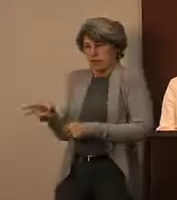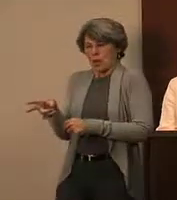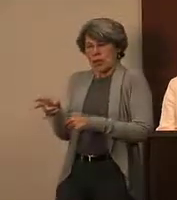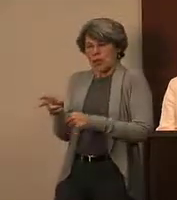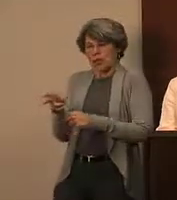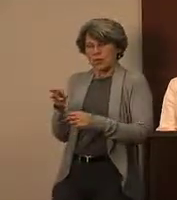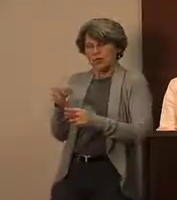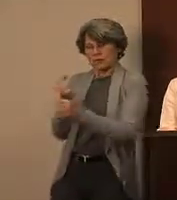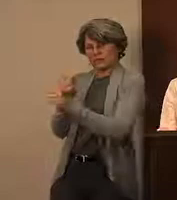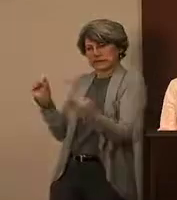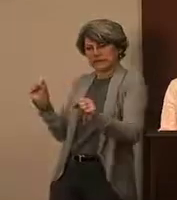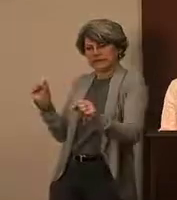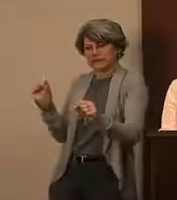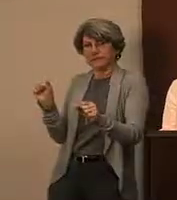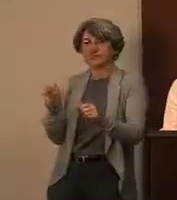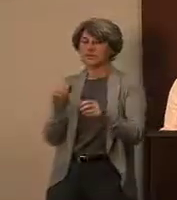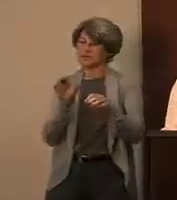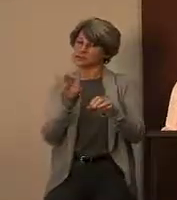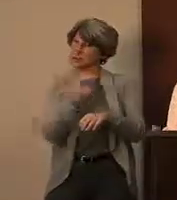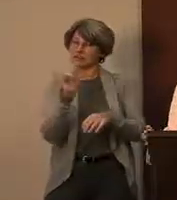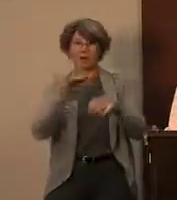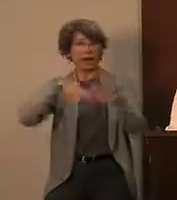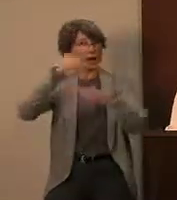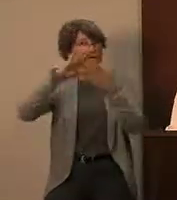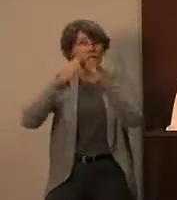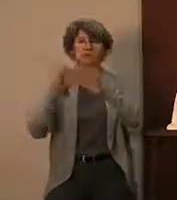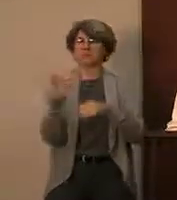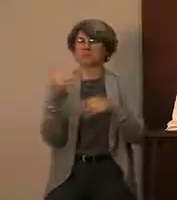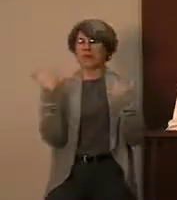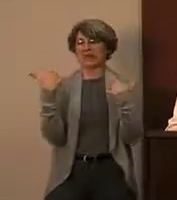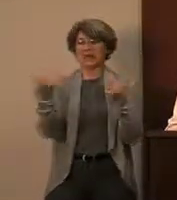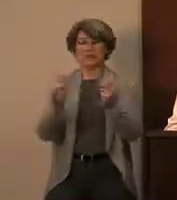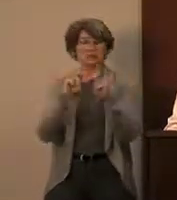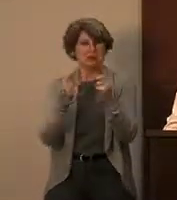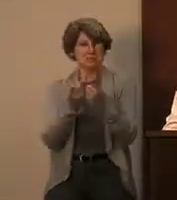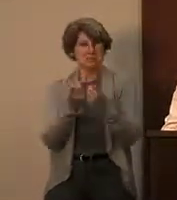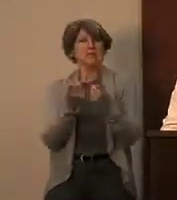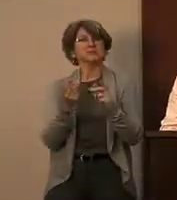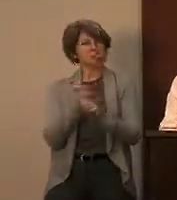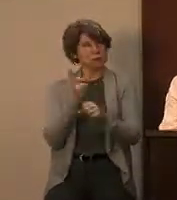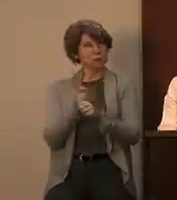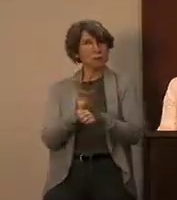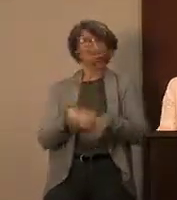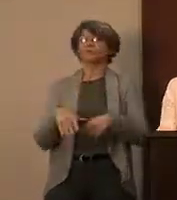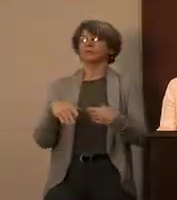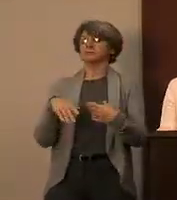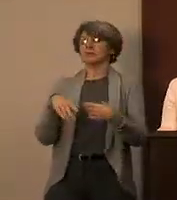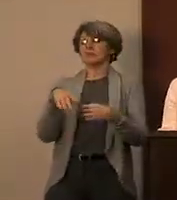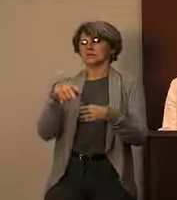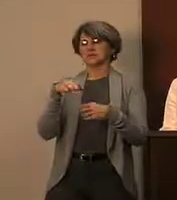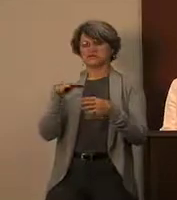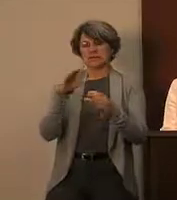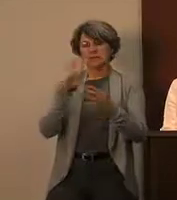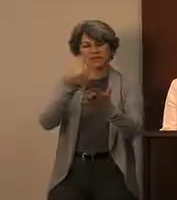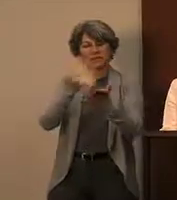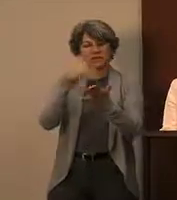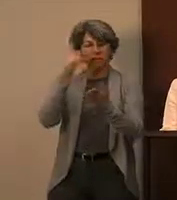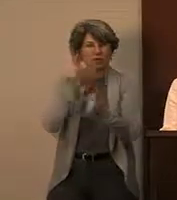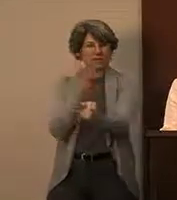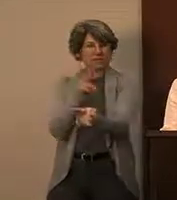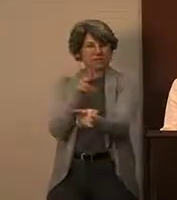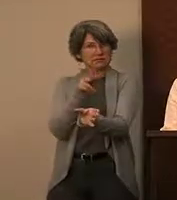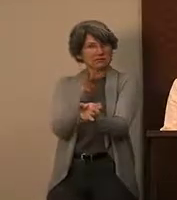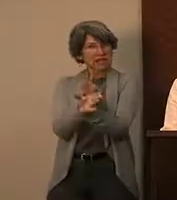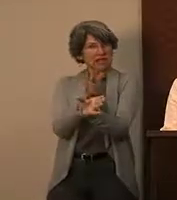agencies too that would be giving injections, like the health department, like the Center for Psychiatric Medicine's